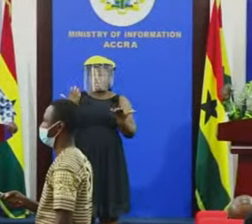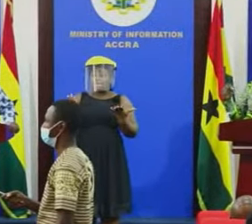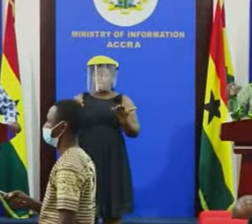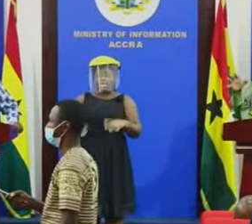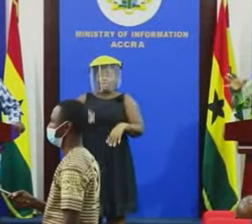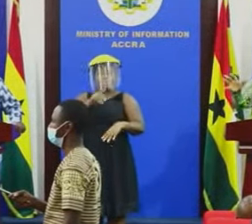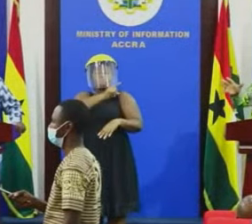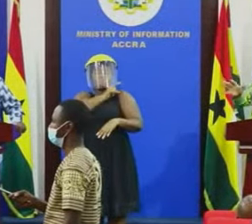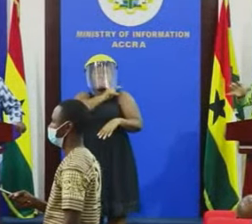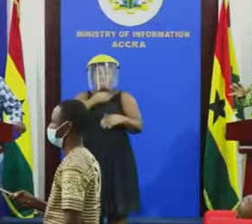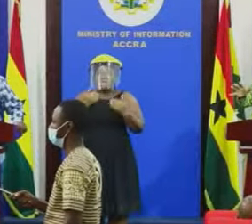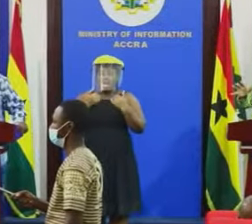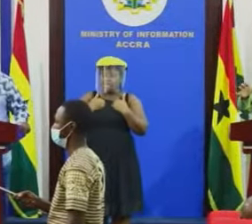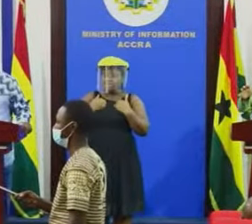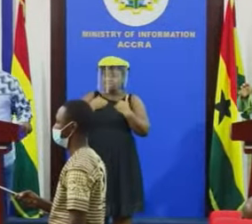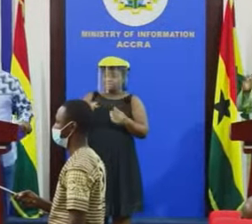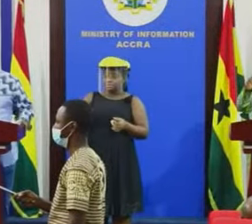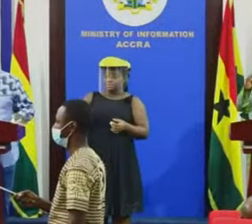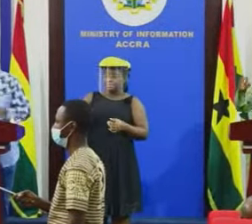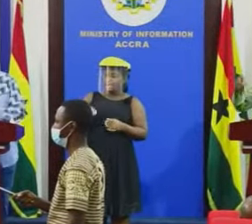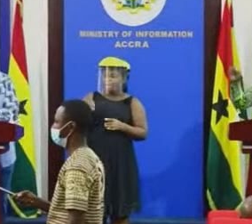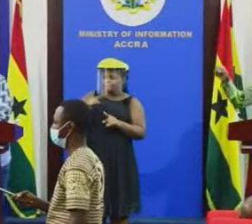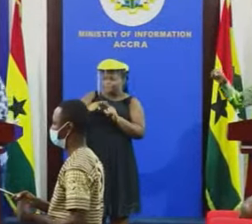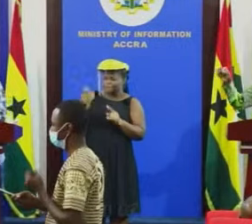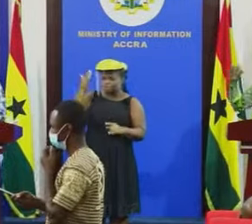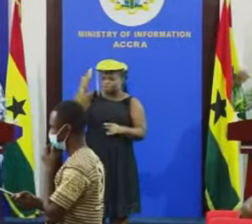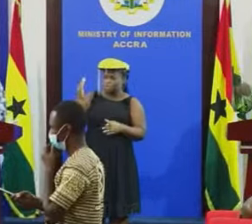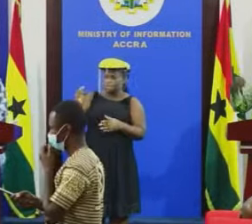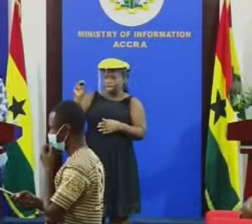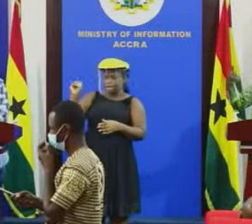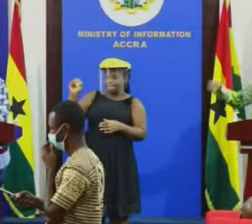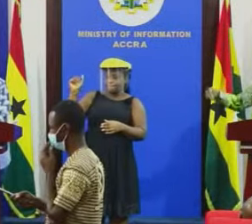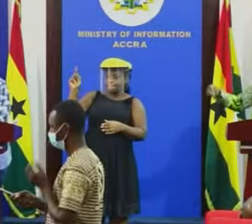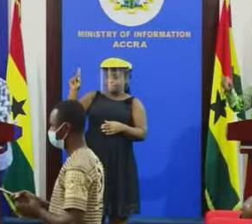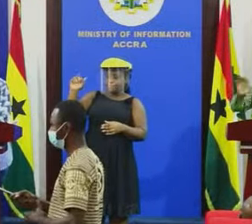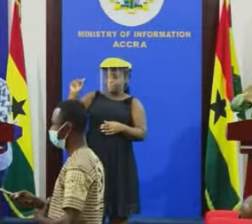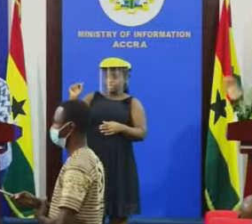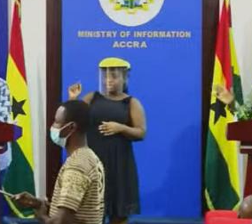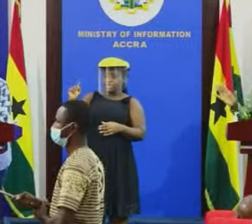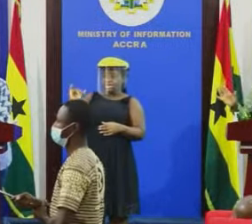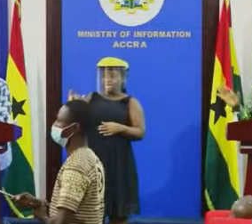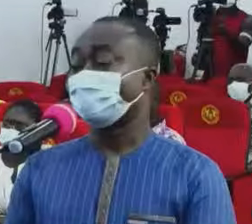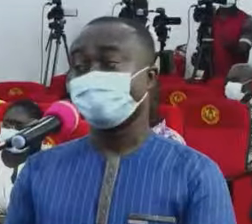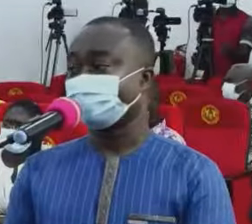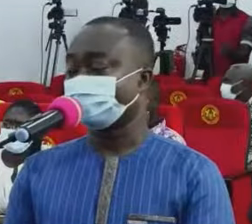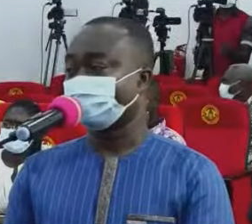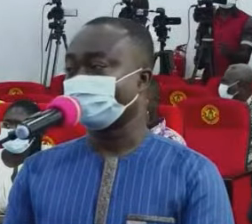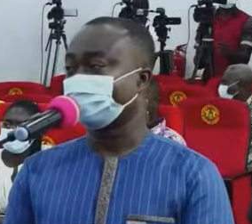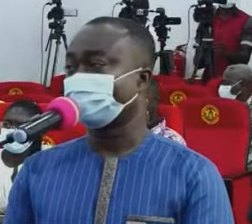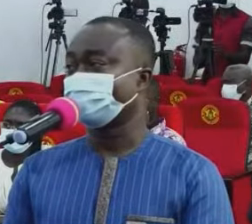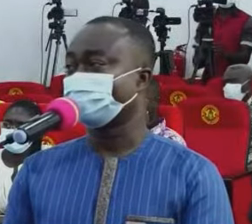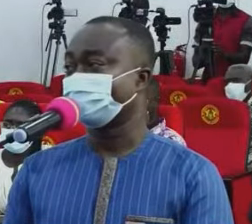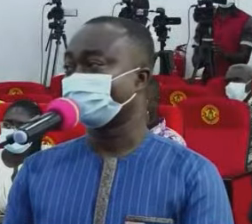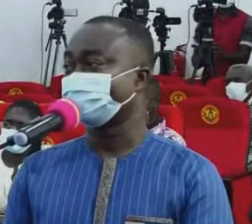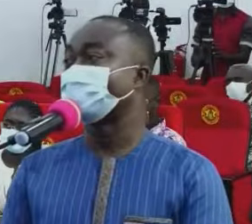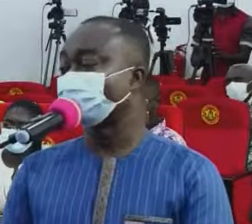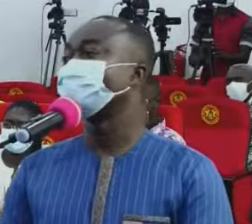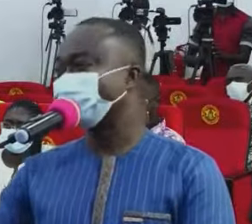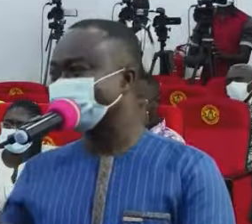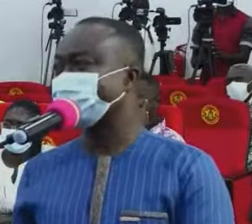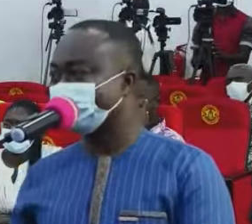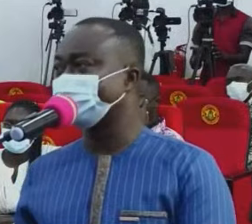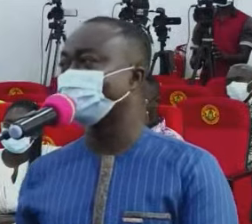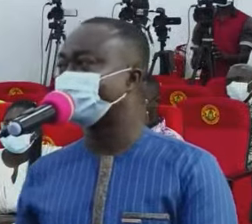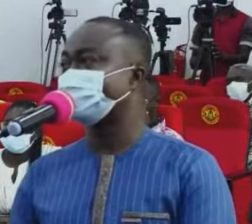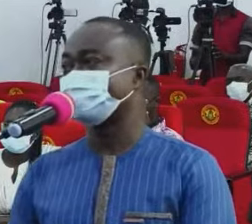Police has them? I mean, this is not the Ghana Maritime Authority, but we know whether the Marine Police has them in custody or not. Do we know? We don't know.